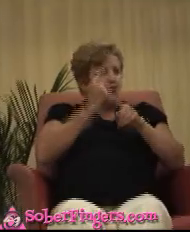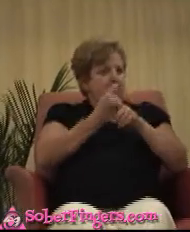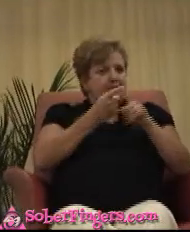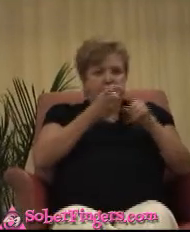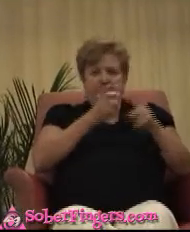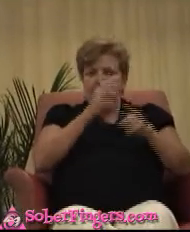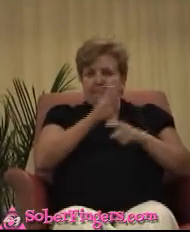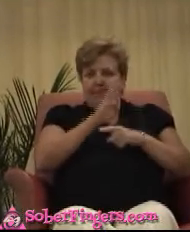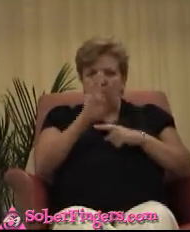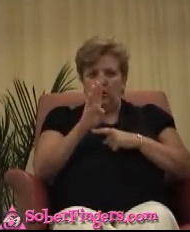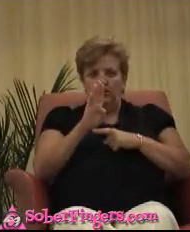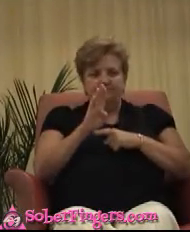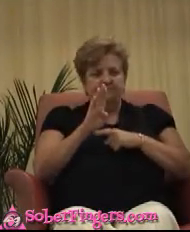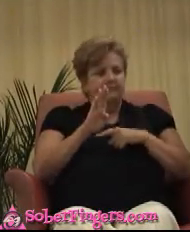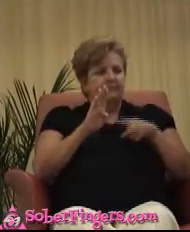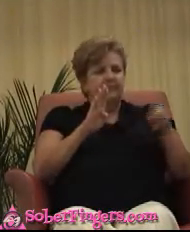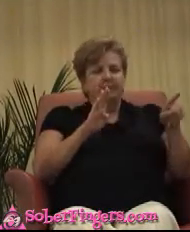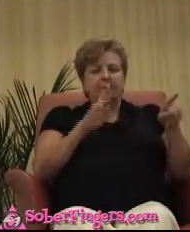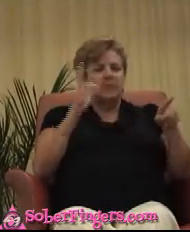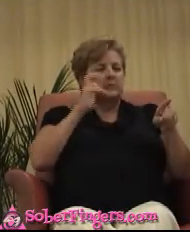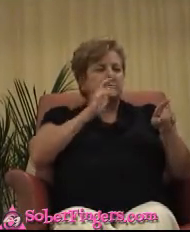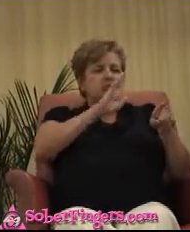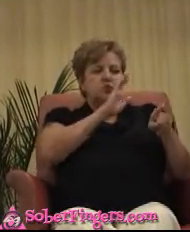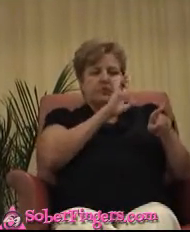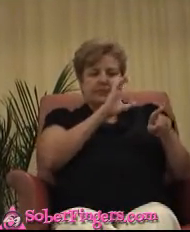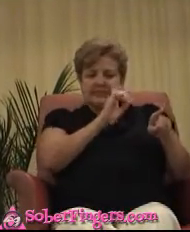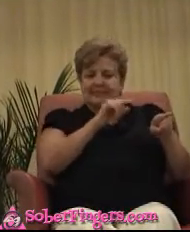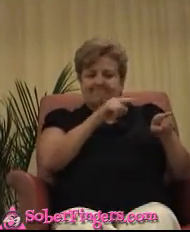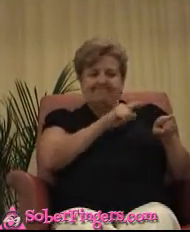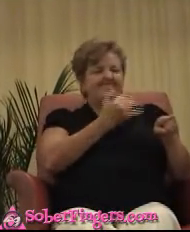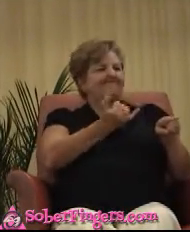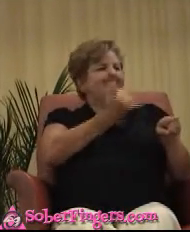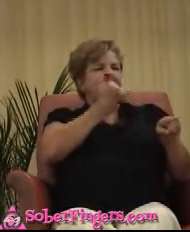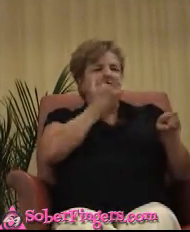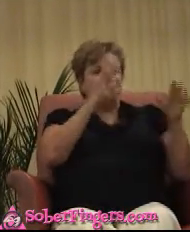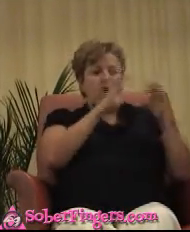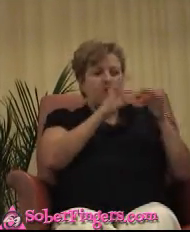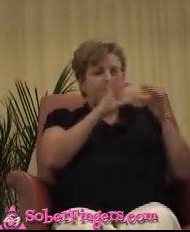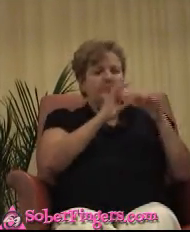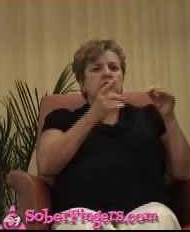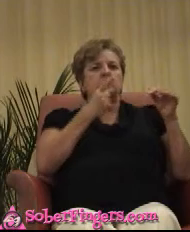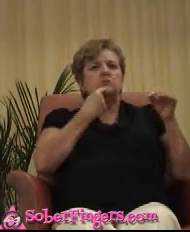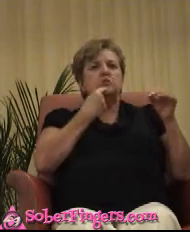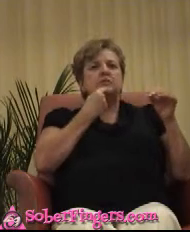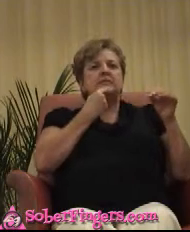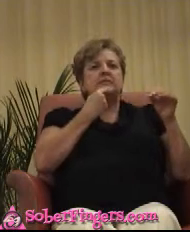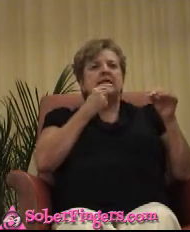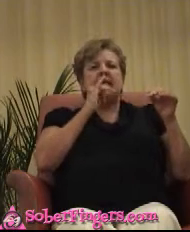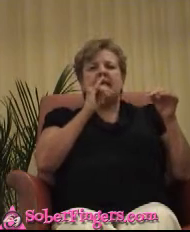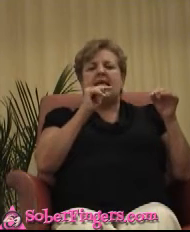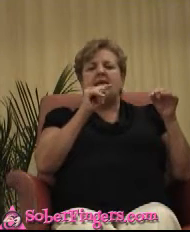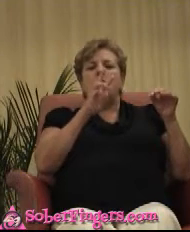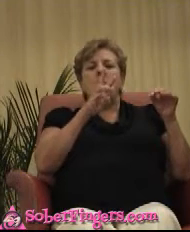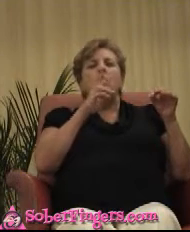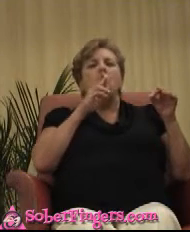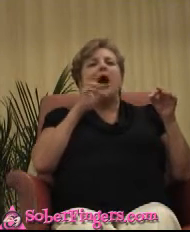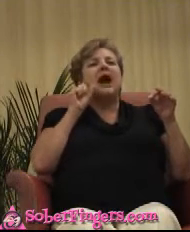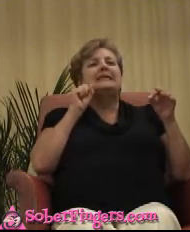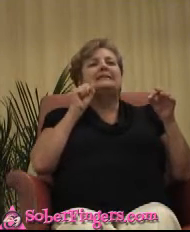just listened to one of your CDs." And he said, "What it was like." And I said, "Well, thanks for pointing